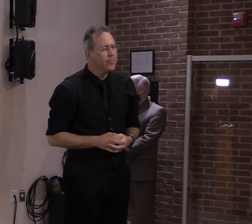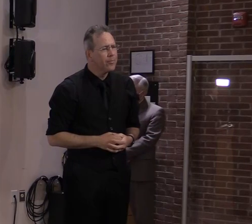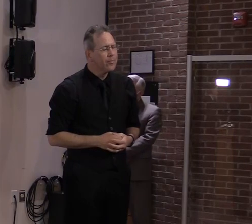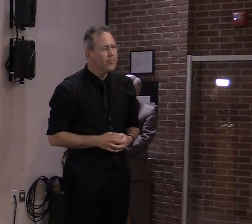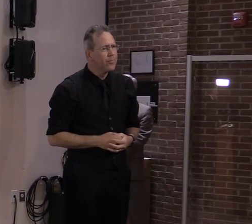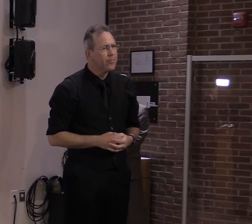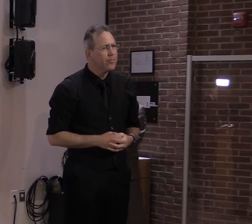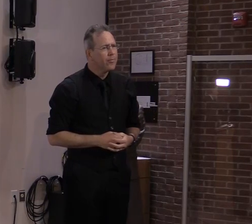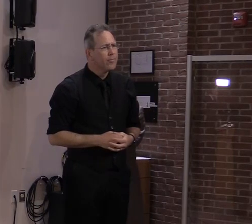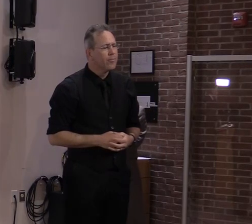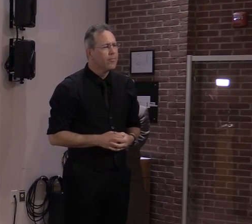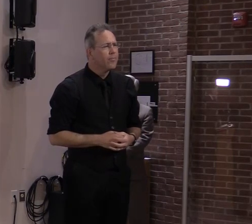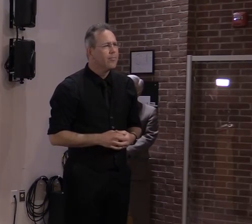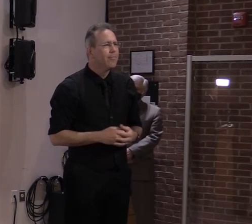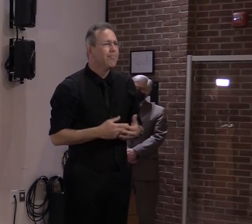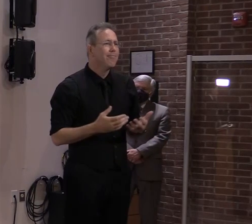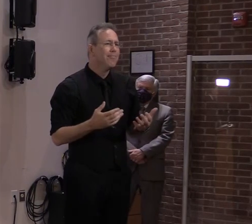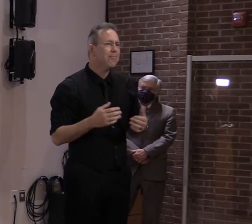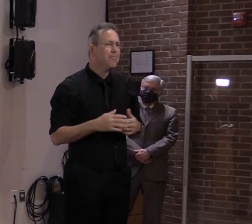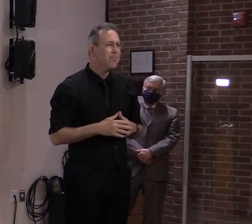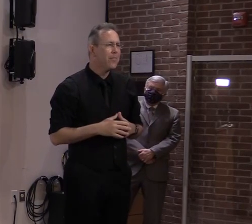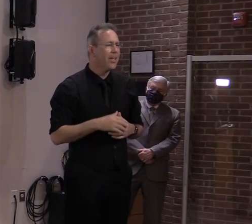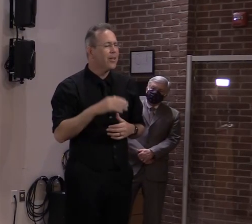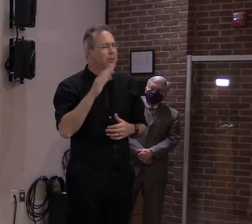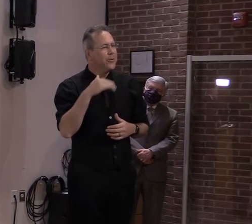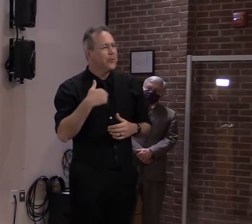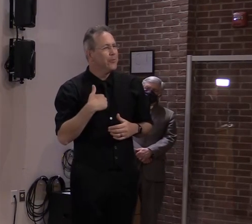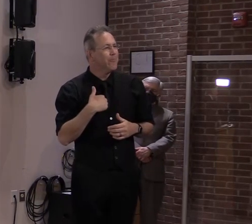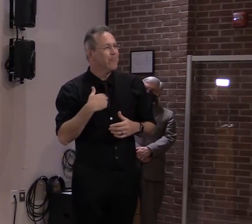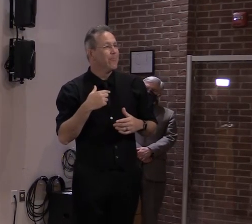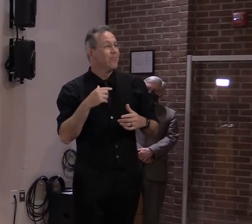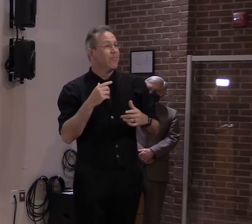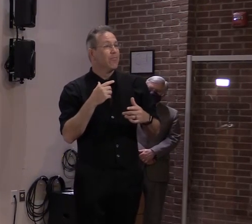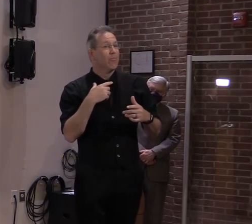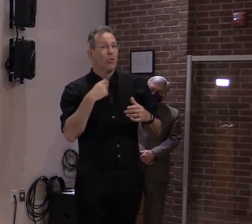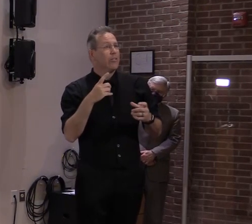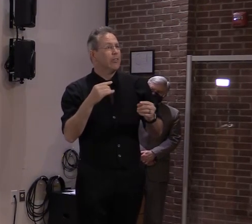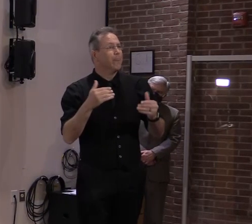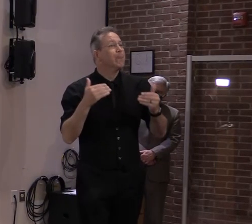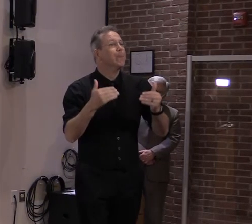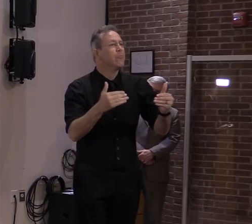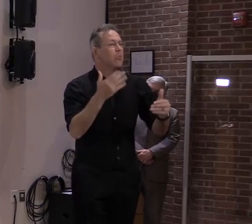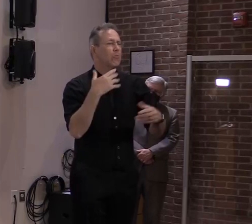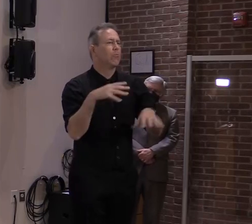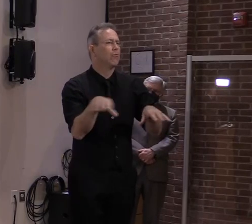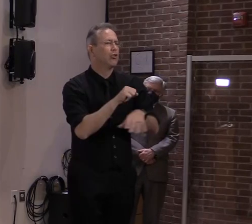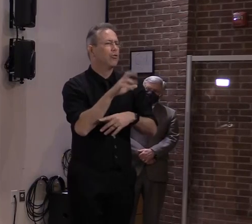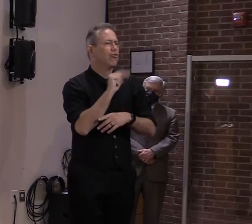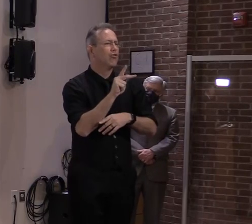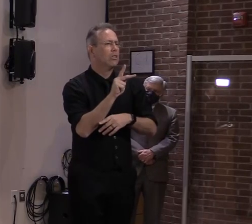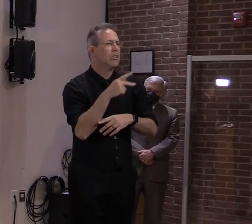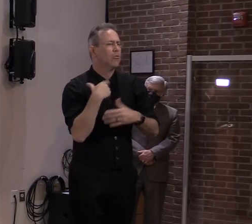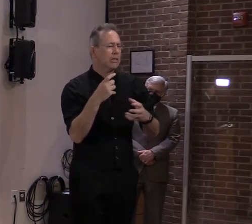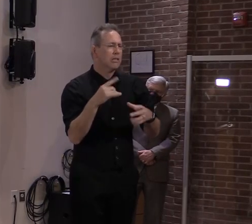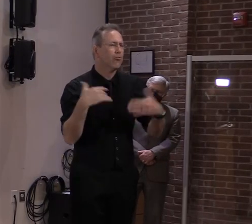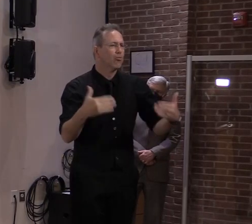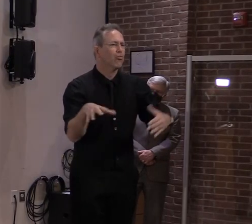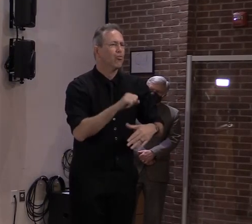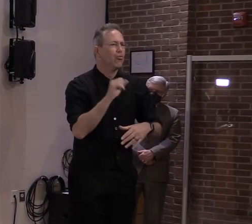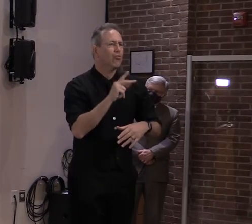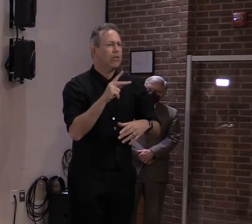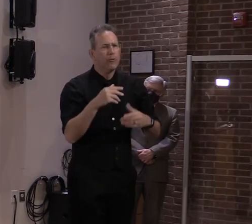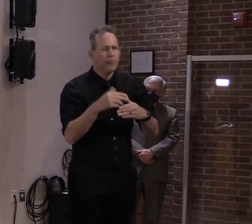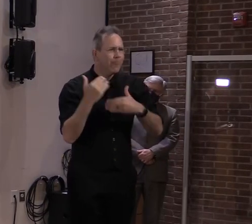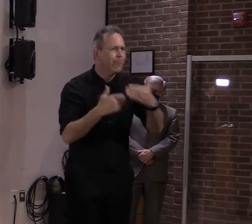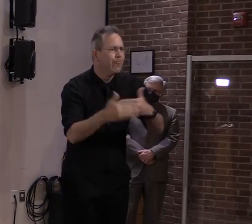they weren't going to be without risks. And we decided to take those risks. And at the time we notified, I